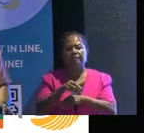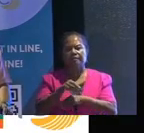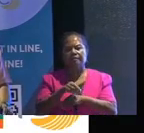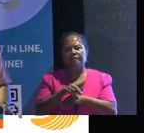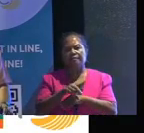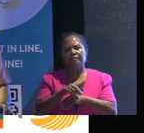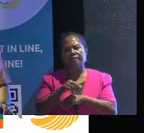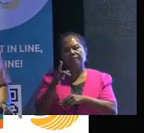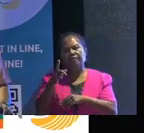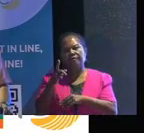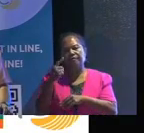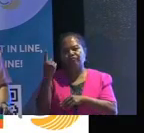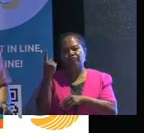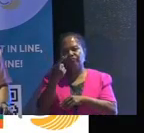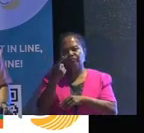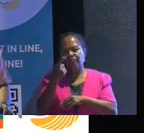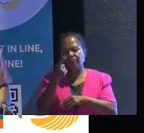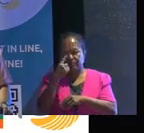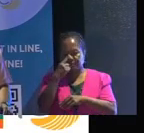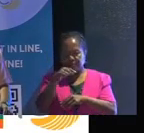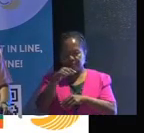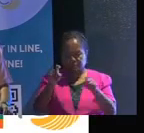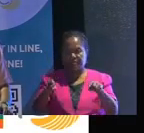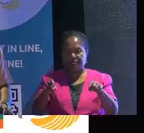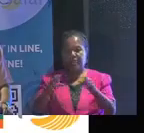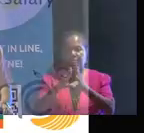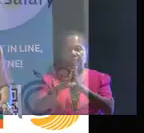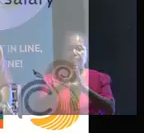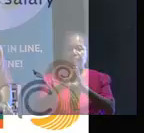taxpayers, dependence declaration is vital